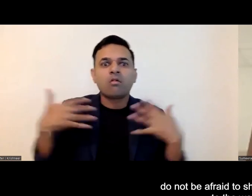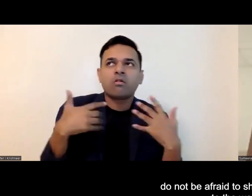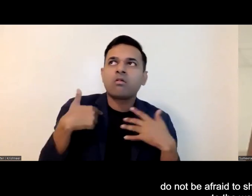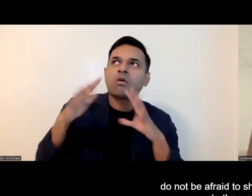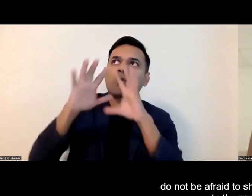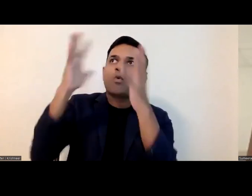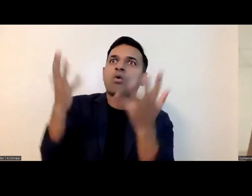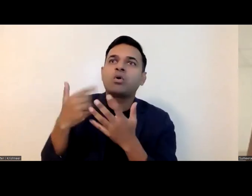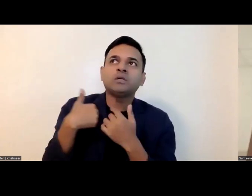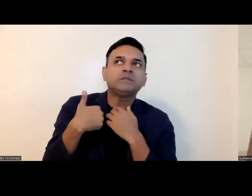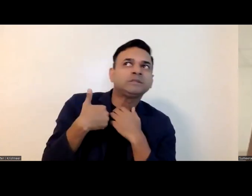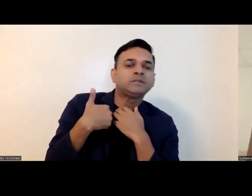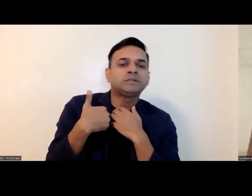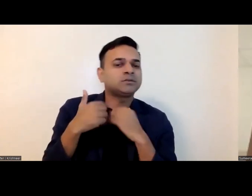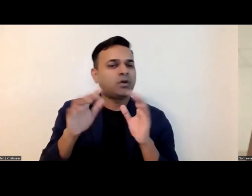the world.